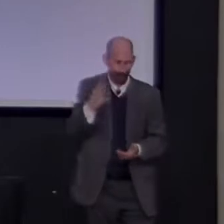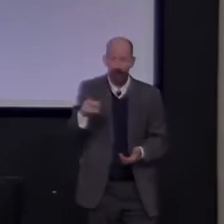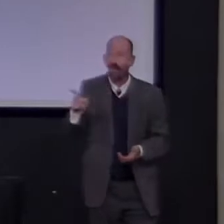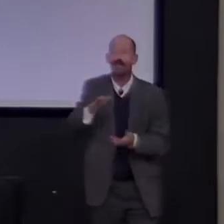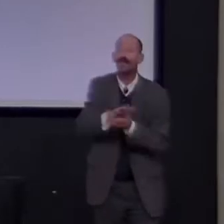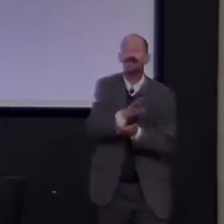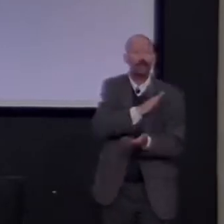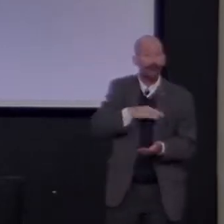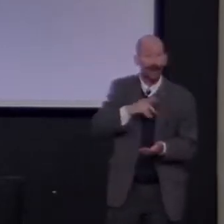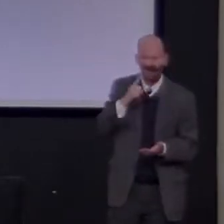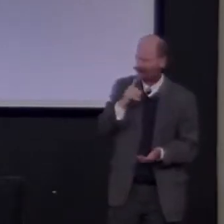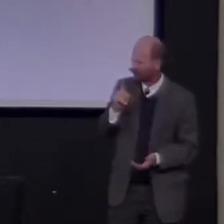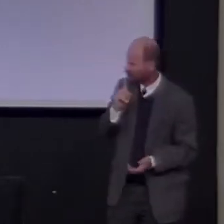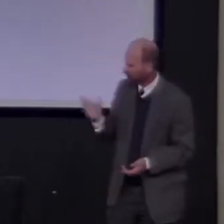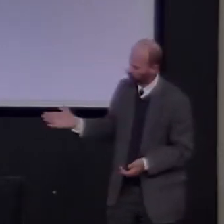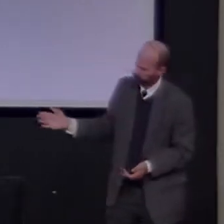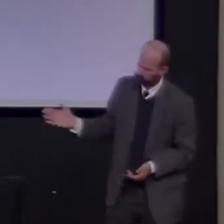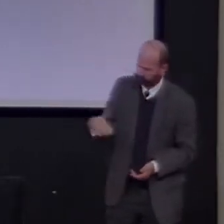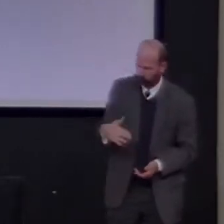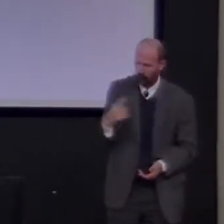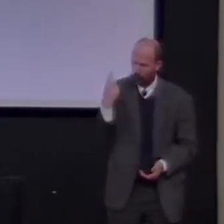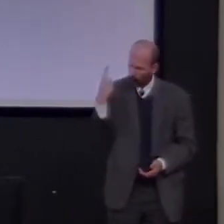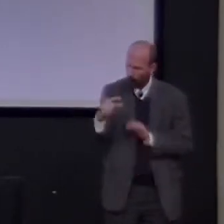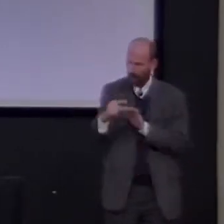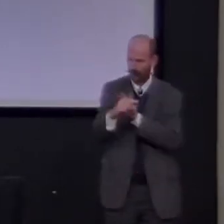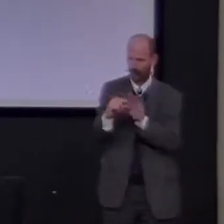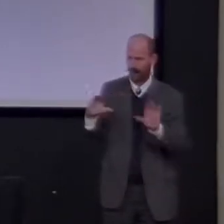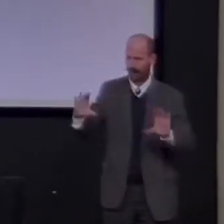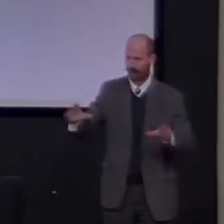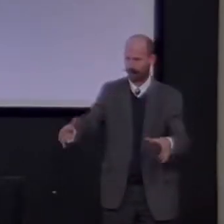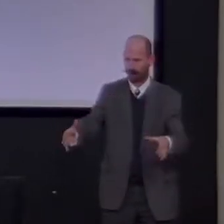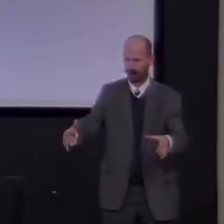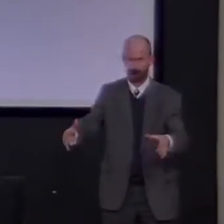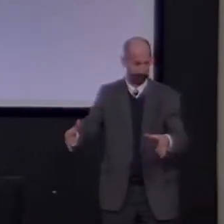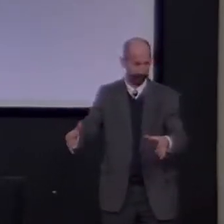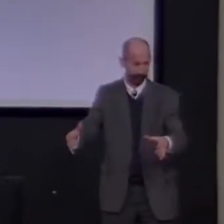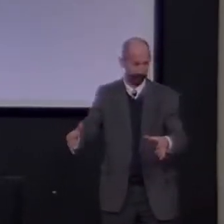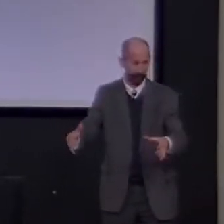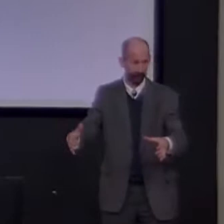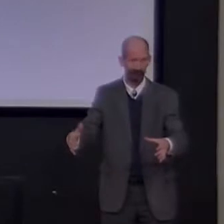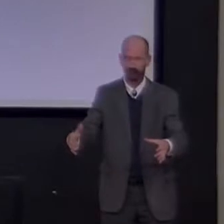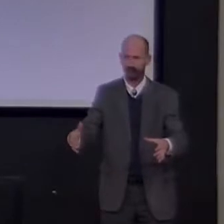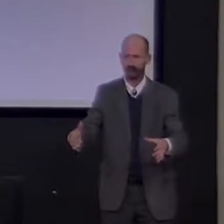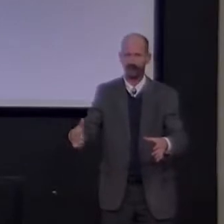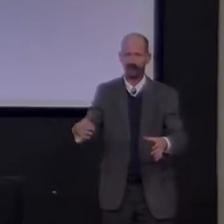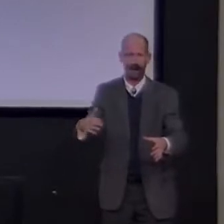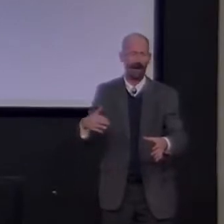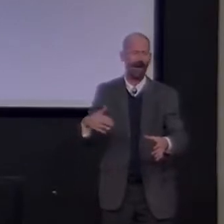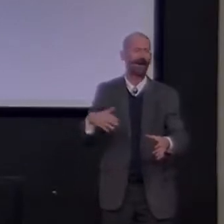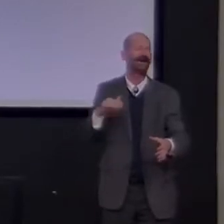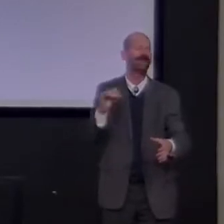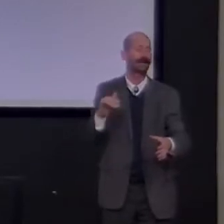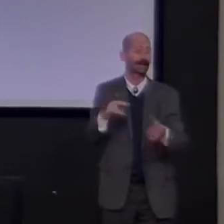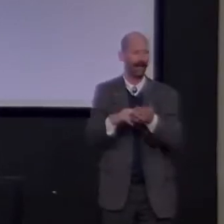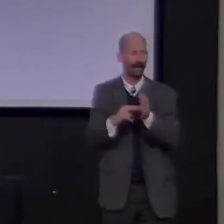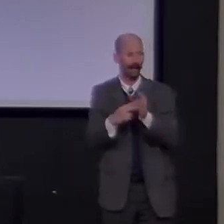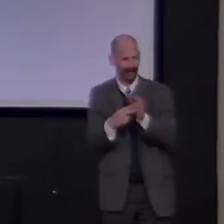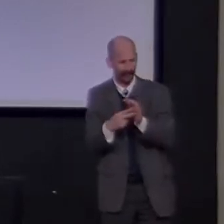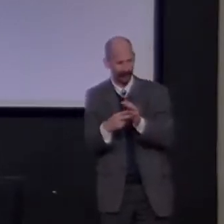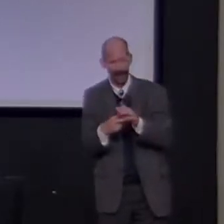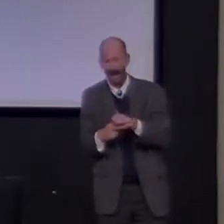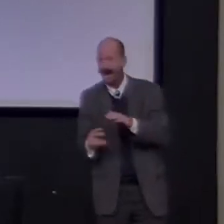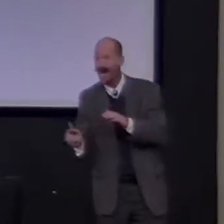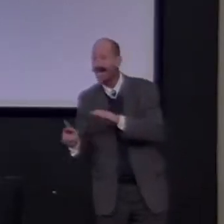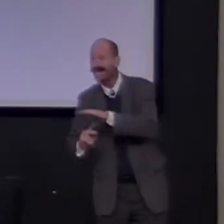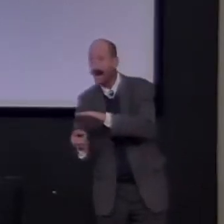us access to the grade 1 grades. So what we could do now was to say, okay, your performance in senior kindergarten, does